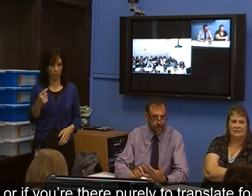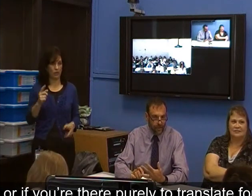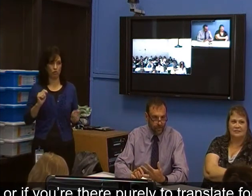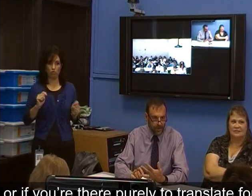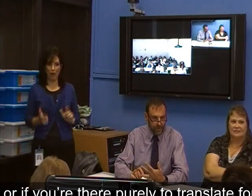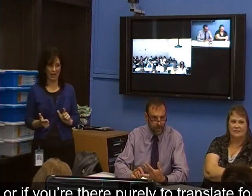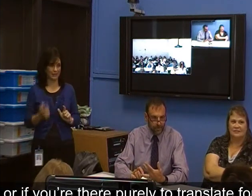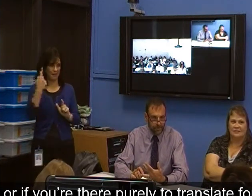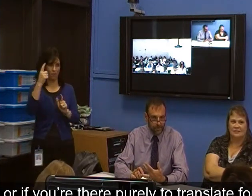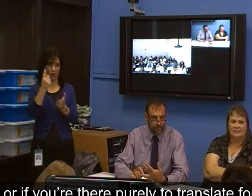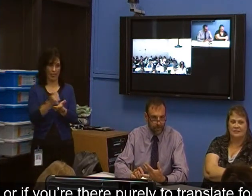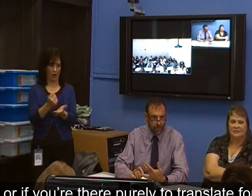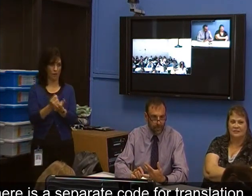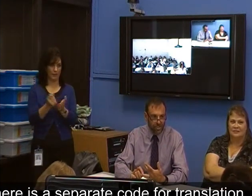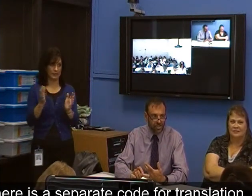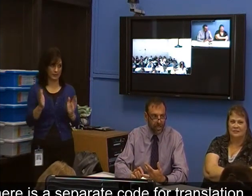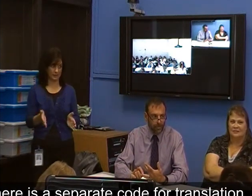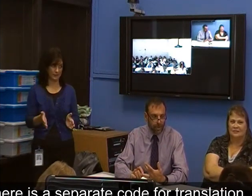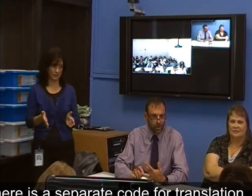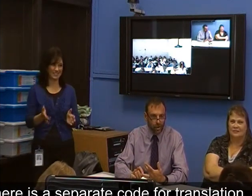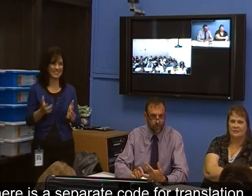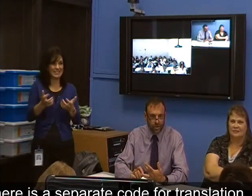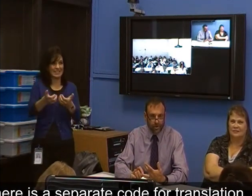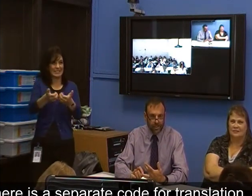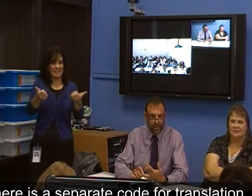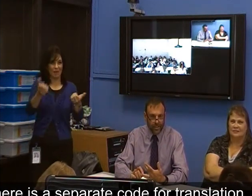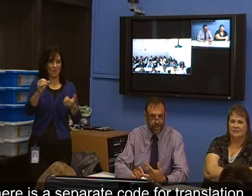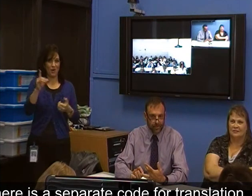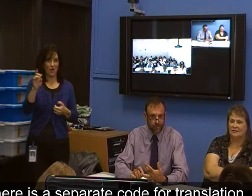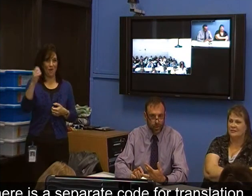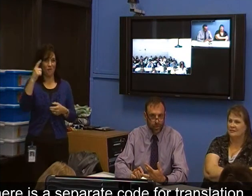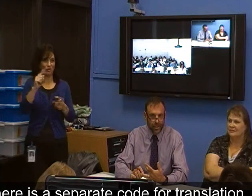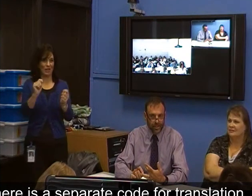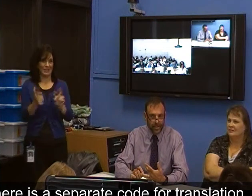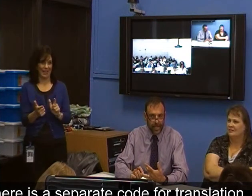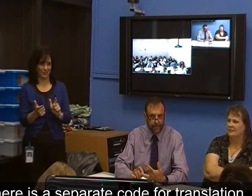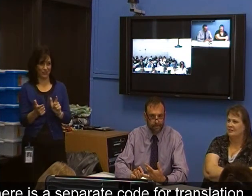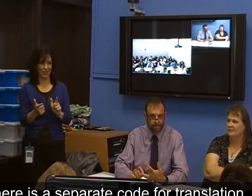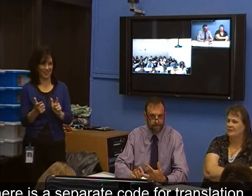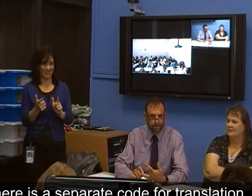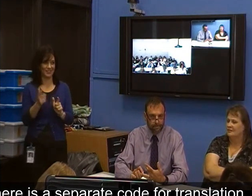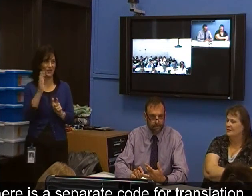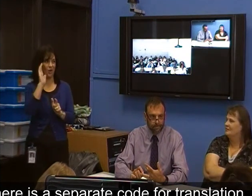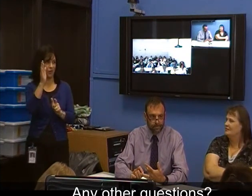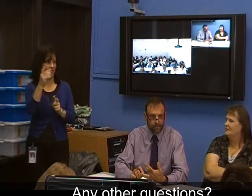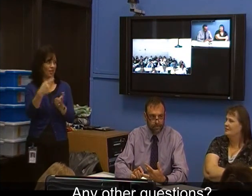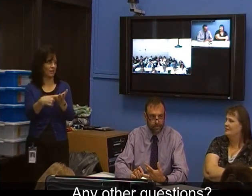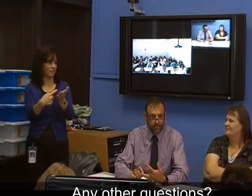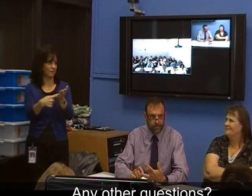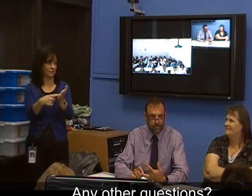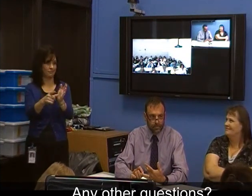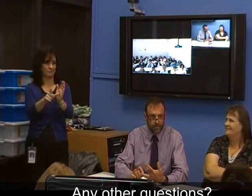the therapist. There's a separate code for translation. We will get to that.